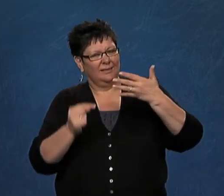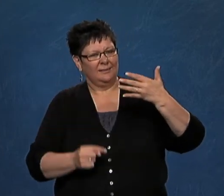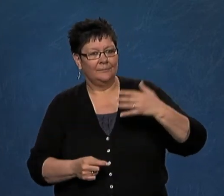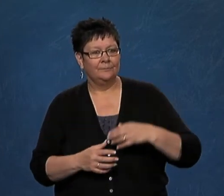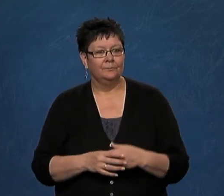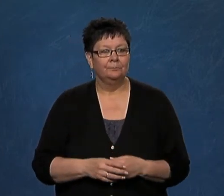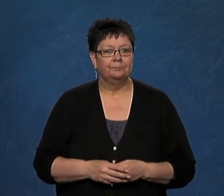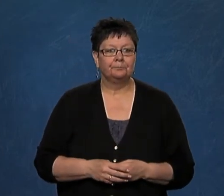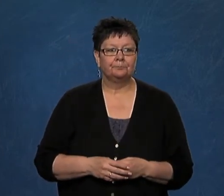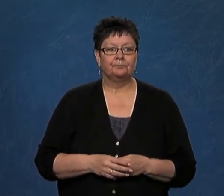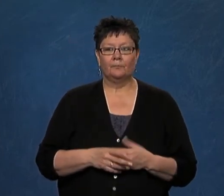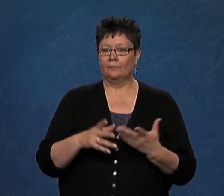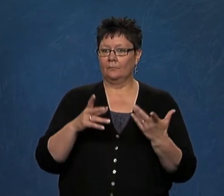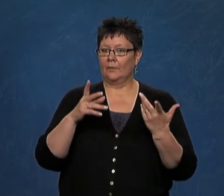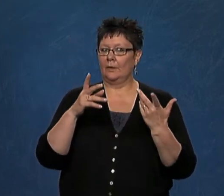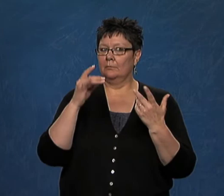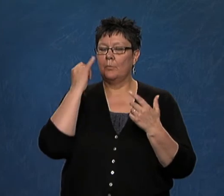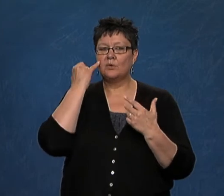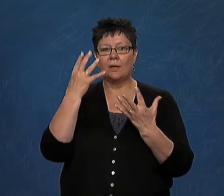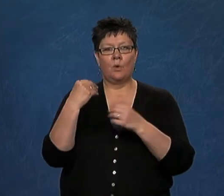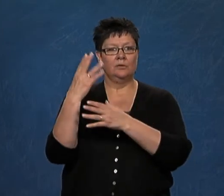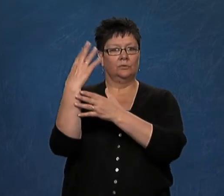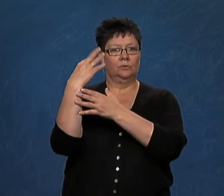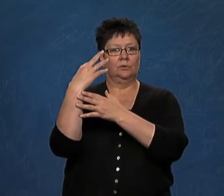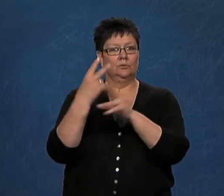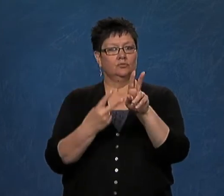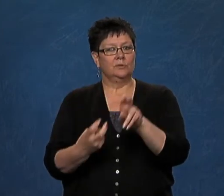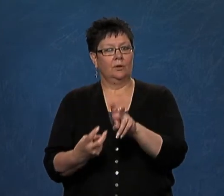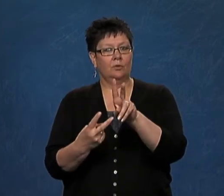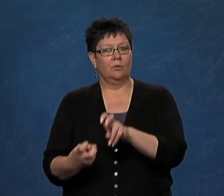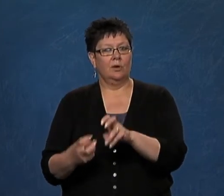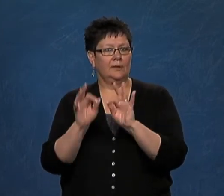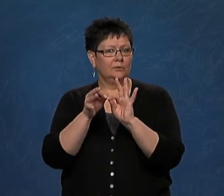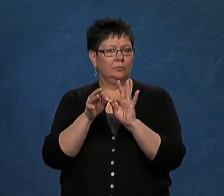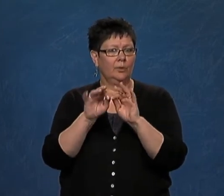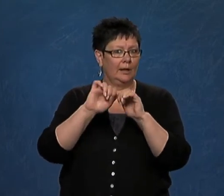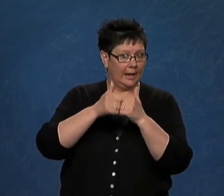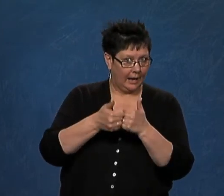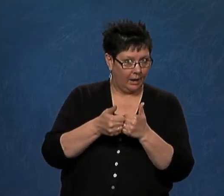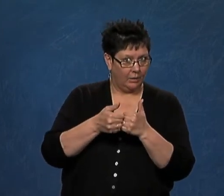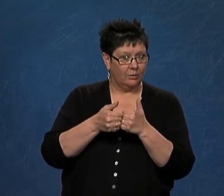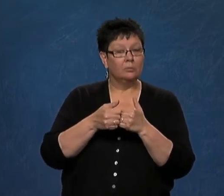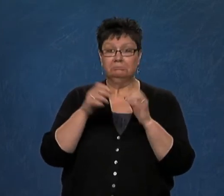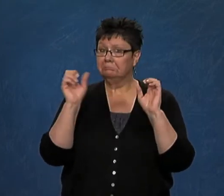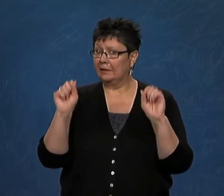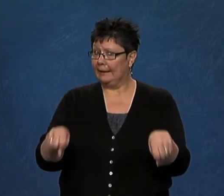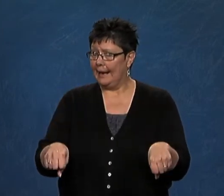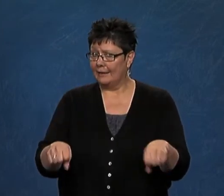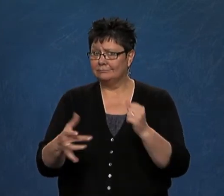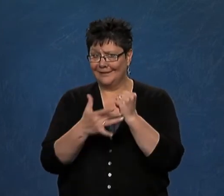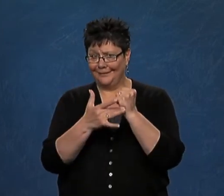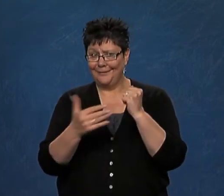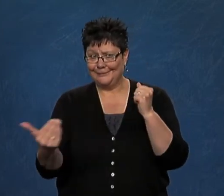working remotely, those are some of the considerations that have to be made. It's also going to be recorded, and